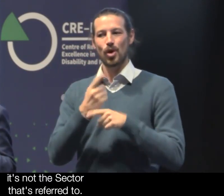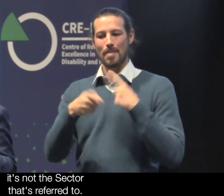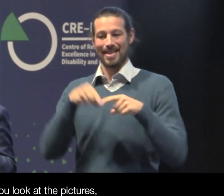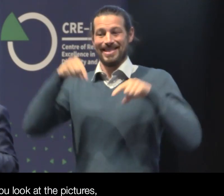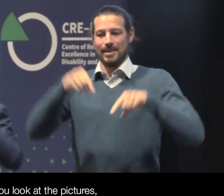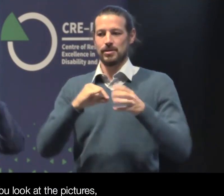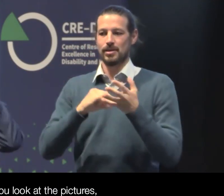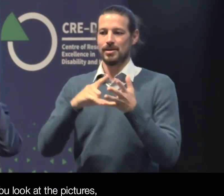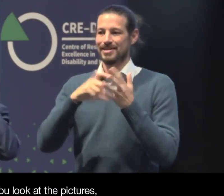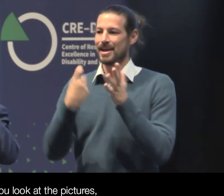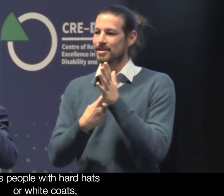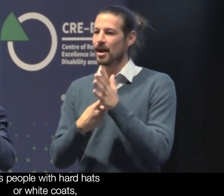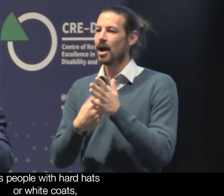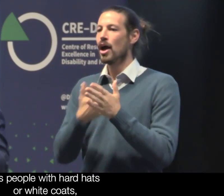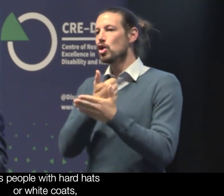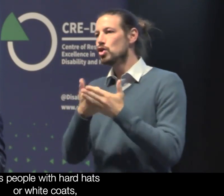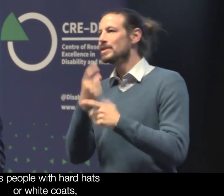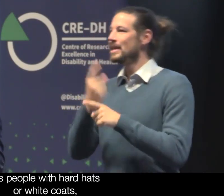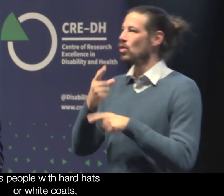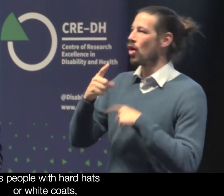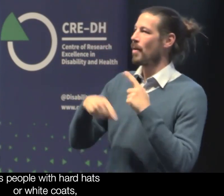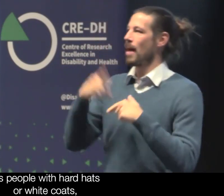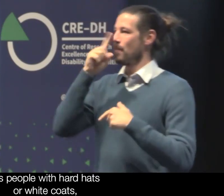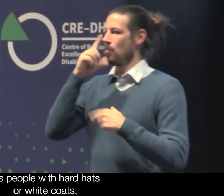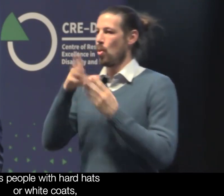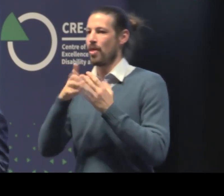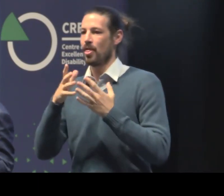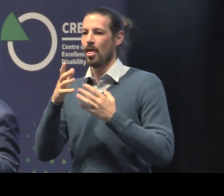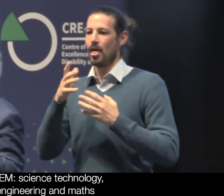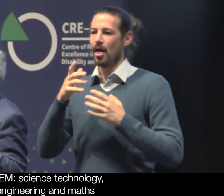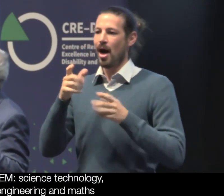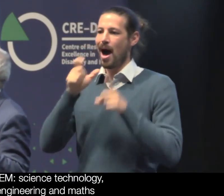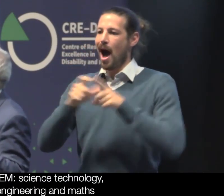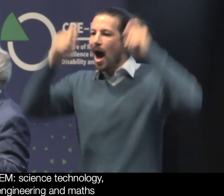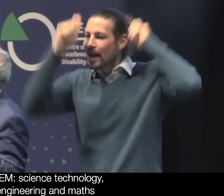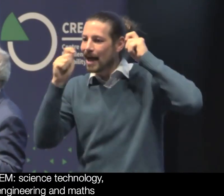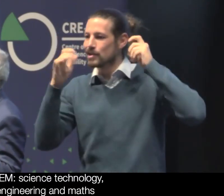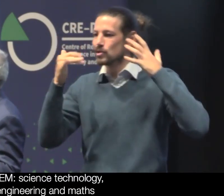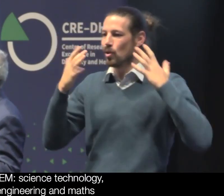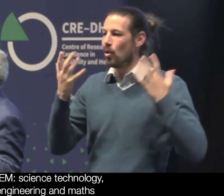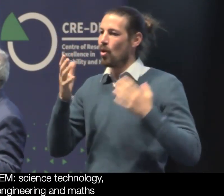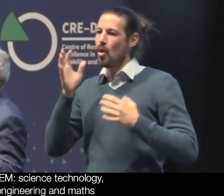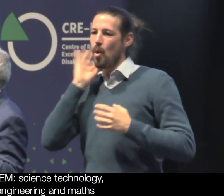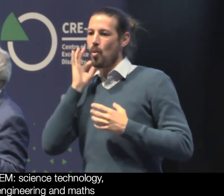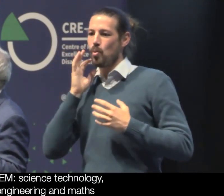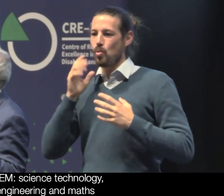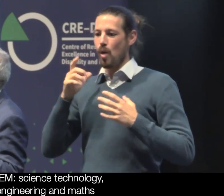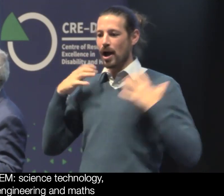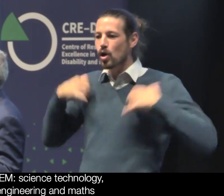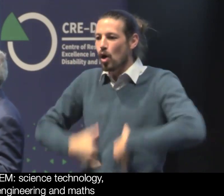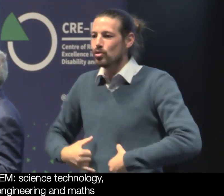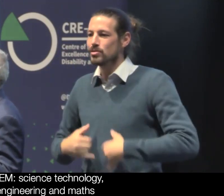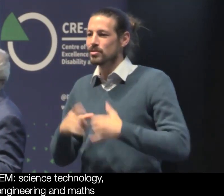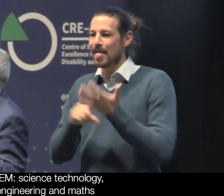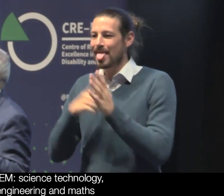you look at the pictures, it's people with hard hats or with white coats on. It's STEM, science, technology, engineering